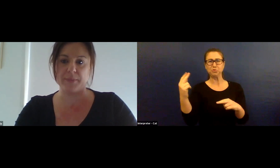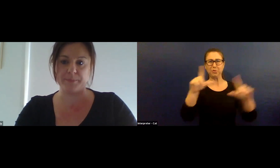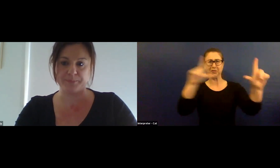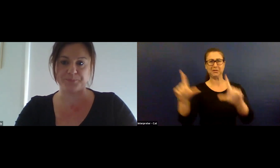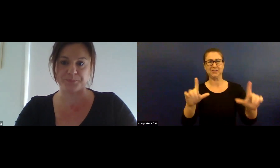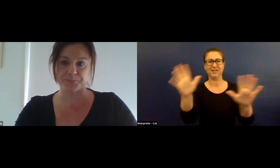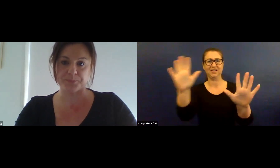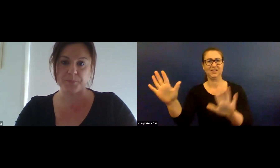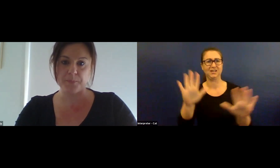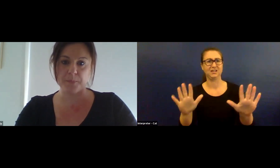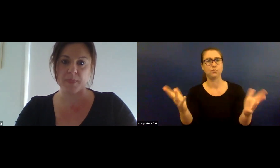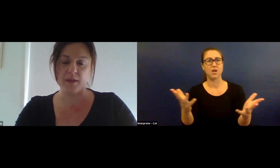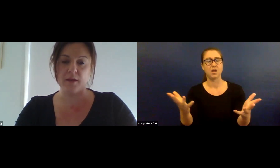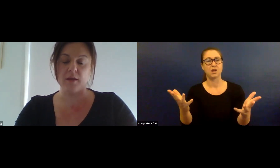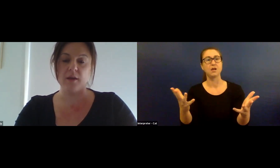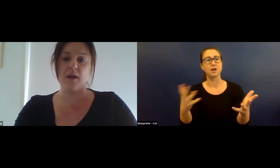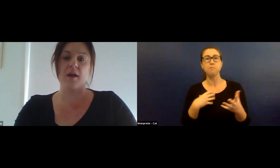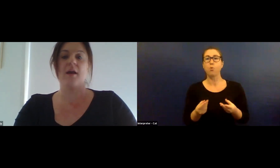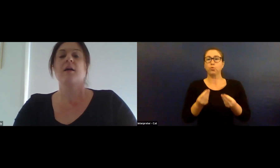tip.